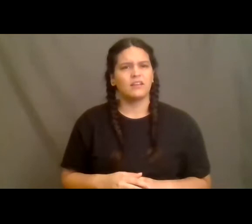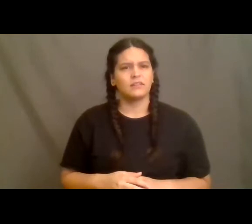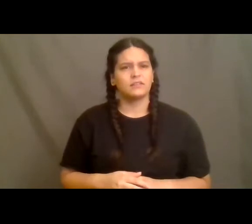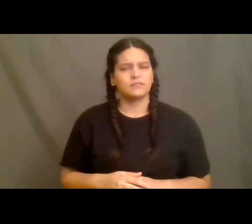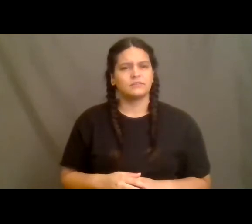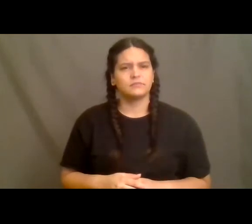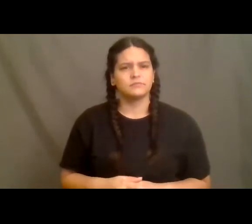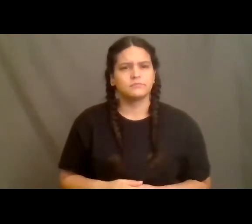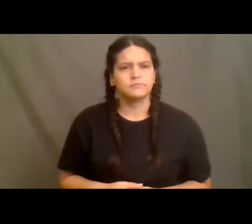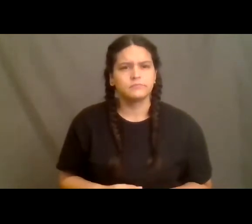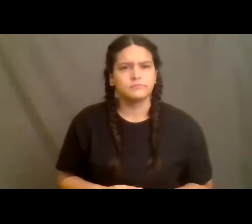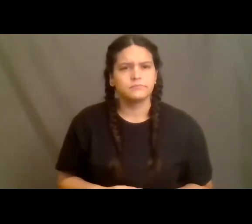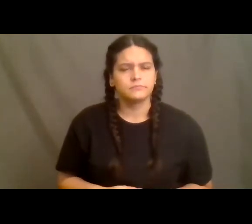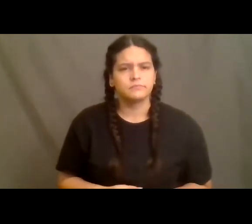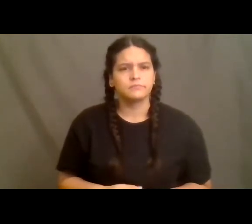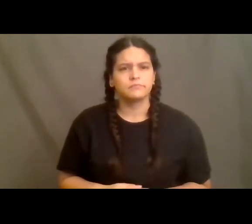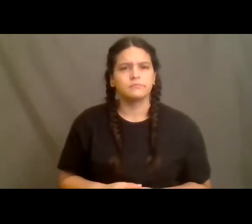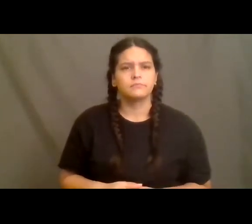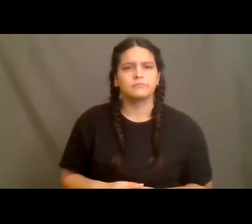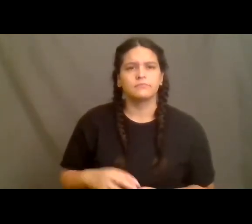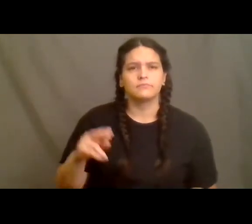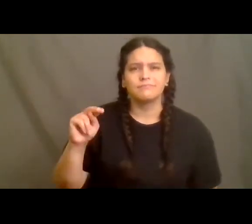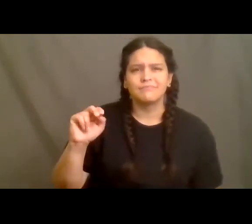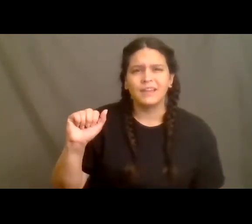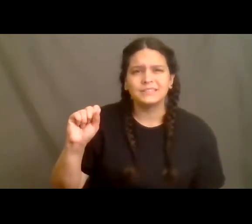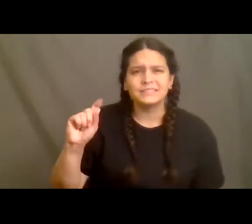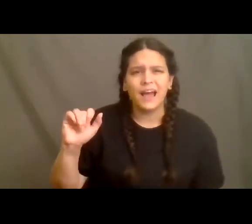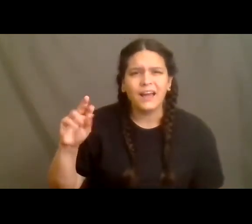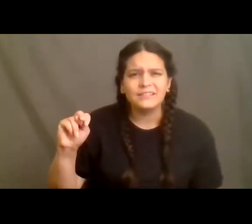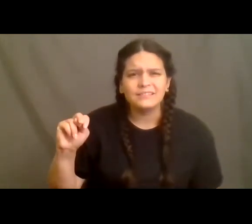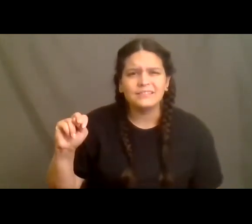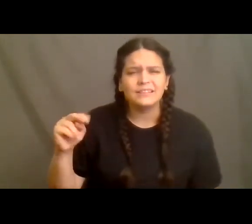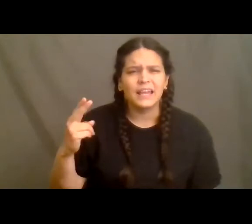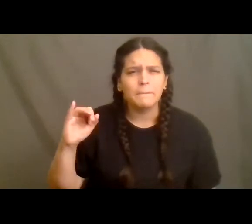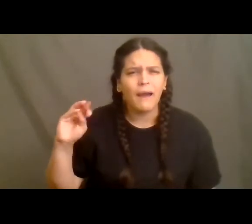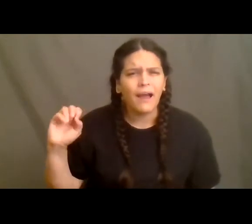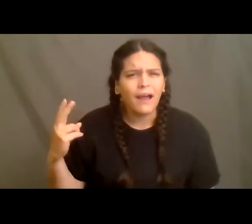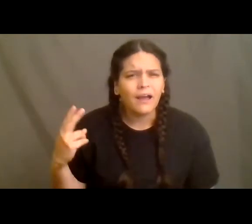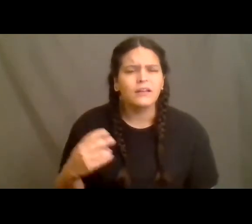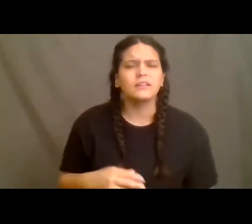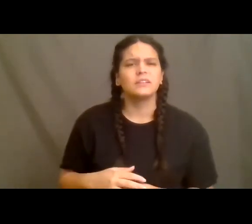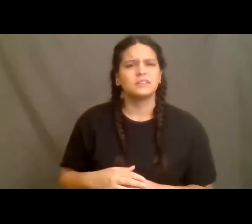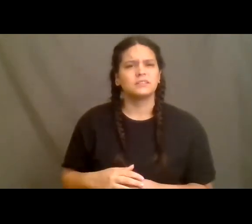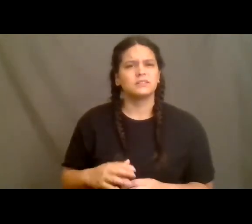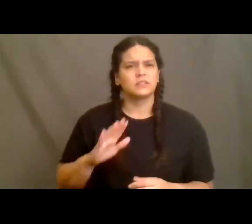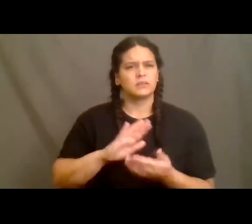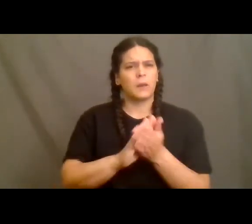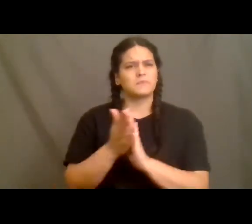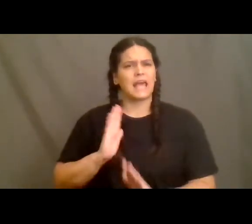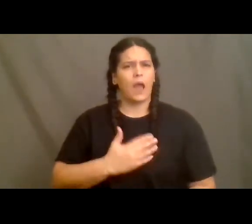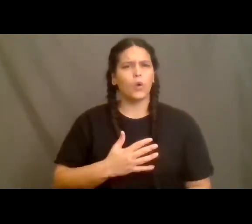now, and she's disciplining every single one of us, all of us, as her children. And she's saying, sure,